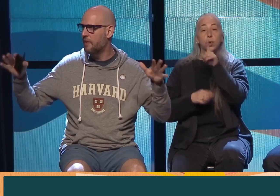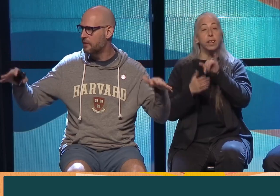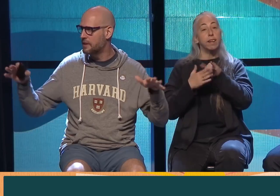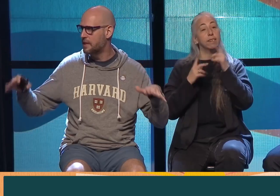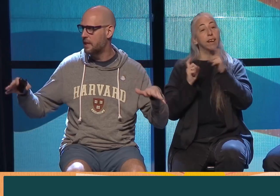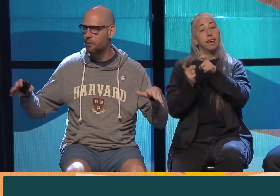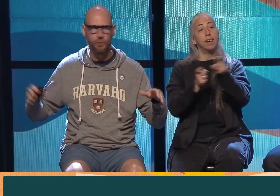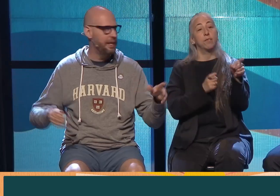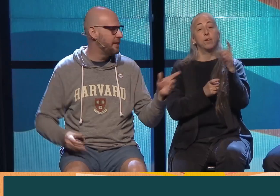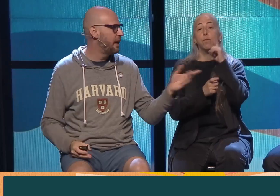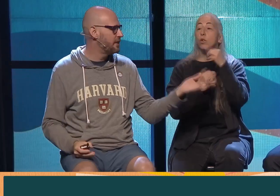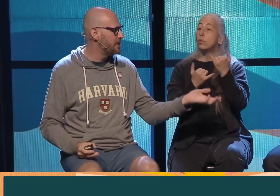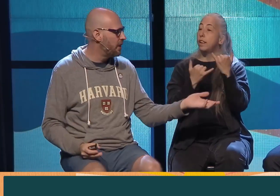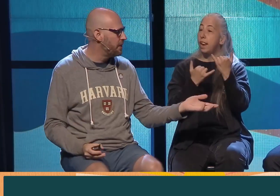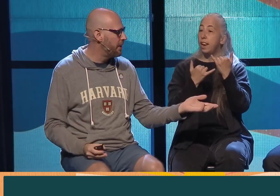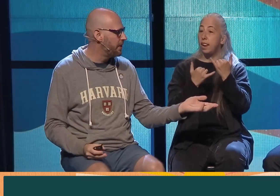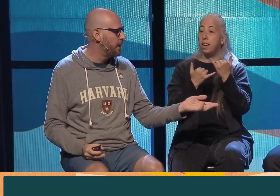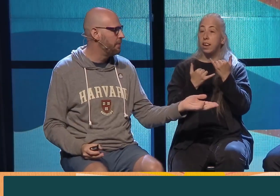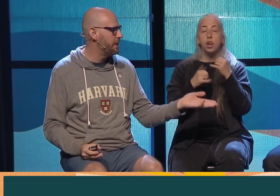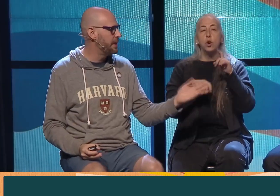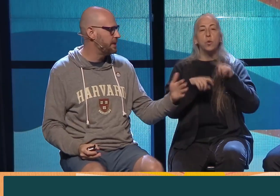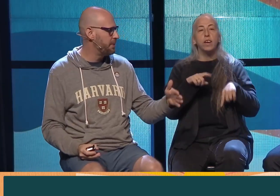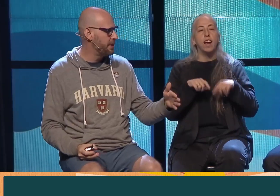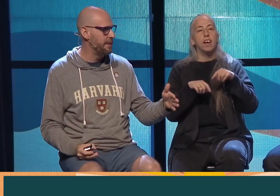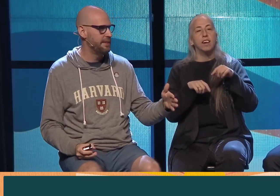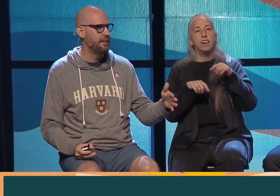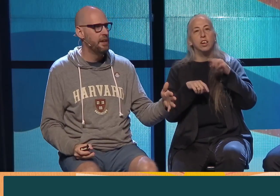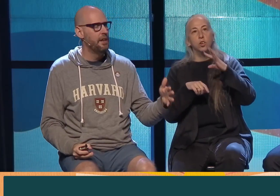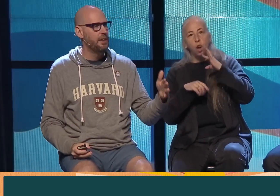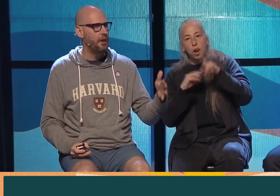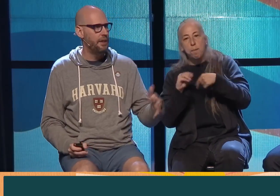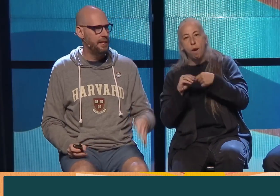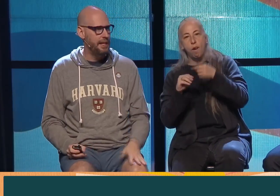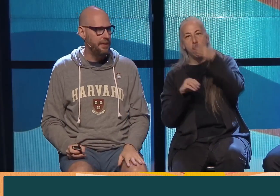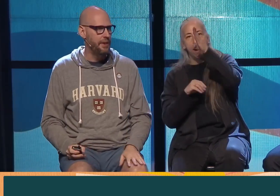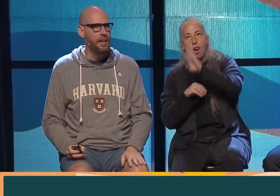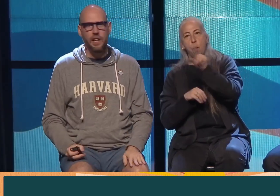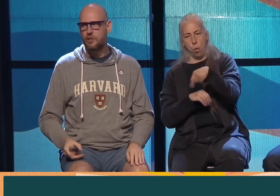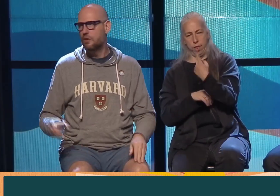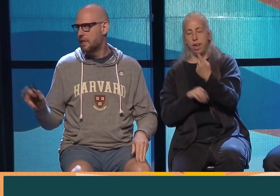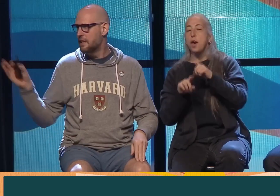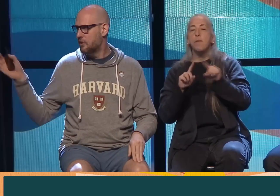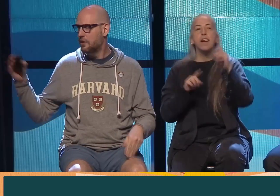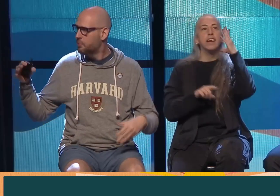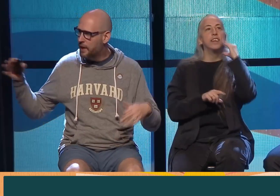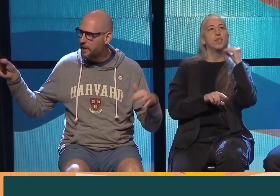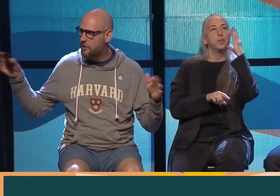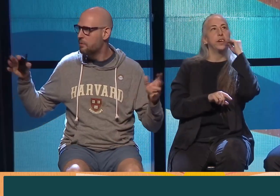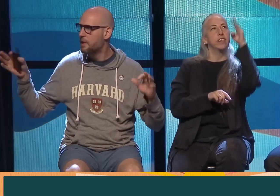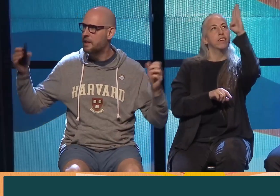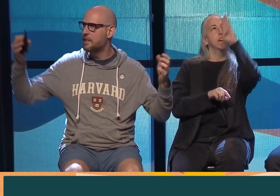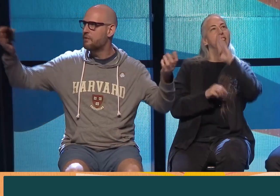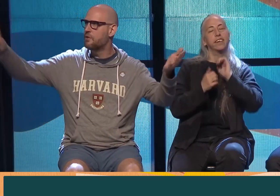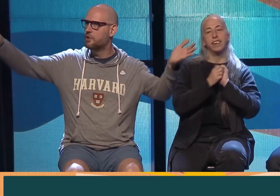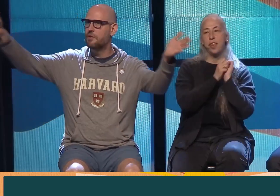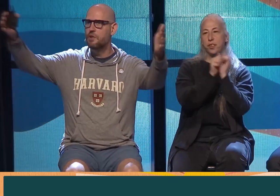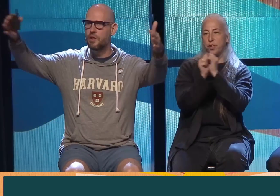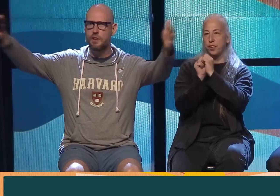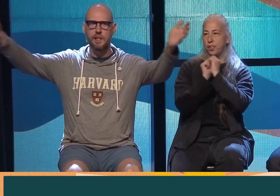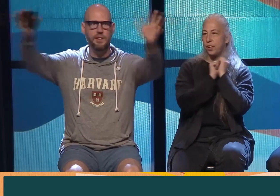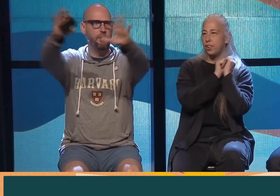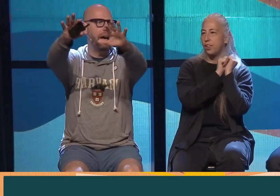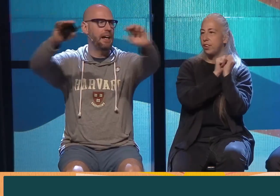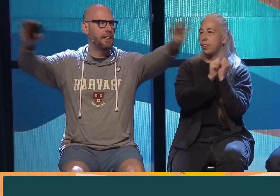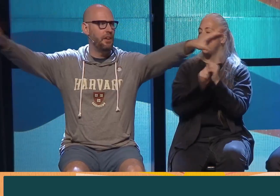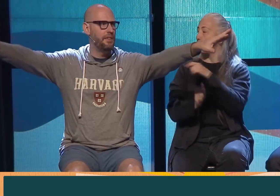our gathering today, where we can not just talk about God, but we can experience God together. So Kia will play a little bit and give those of you